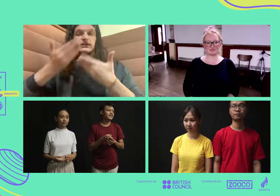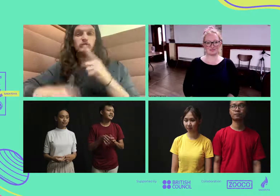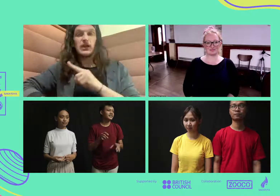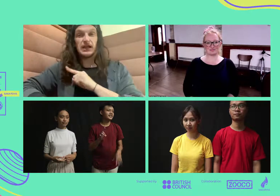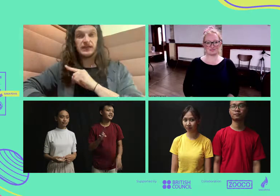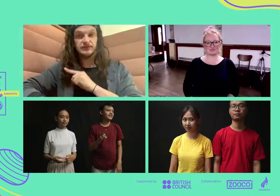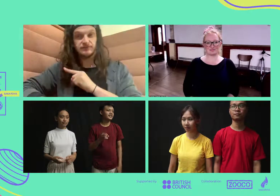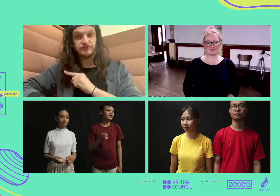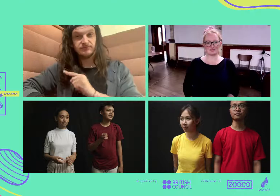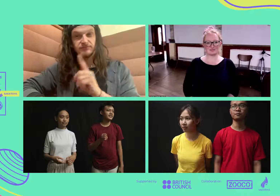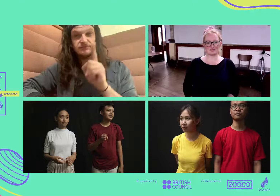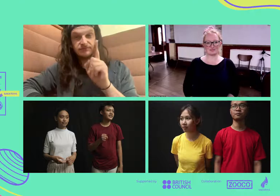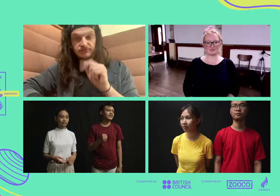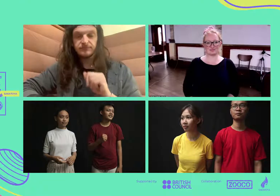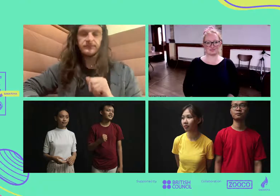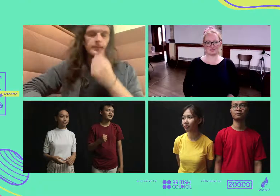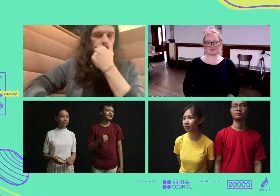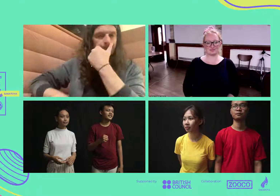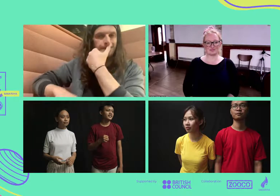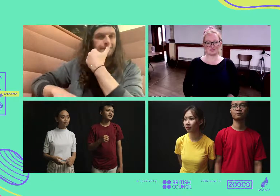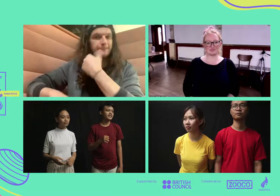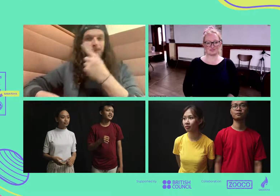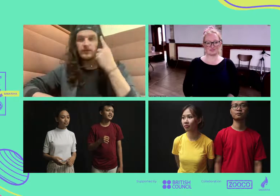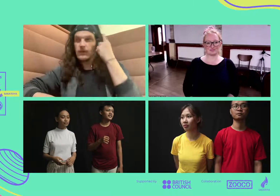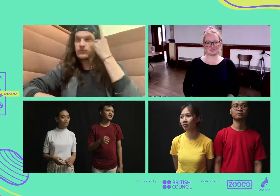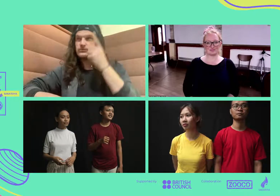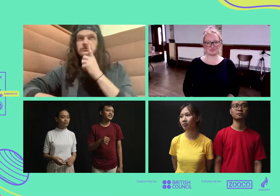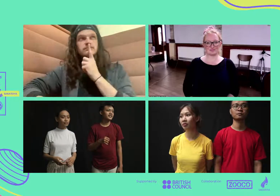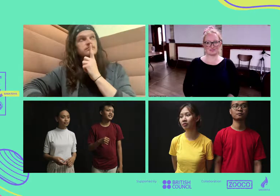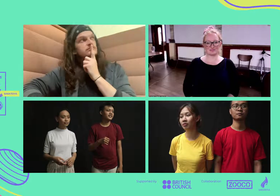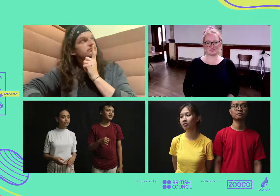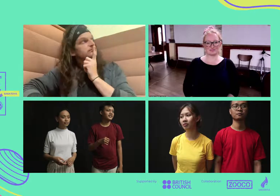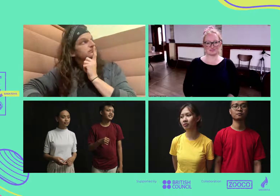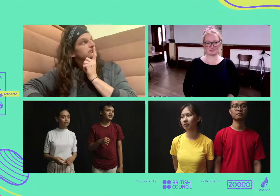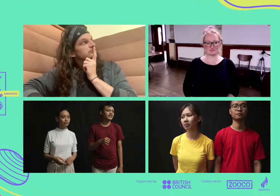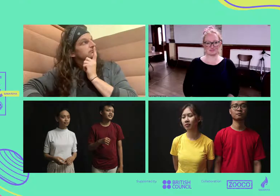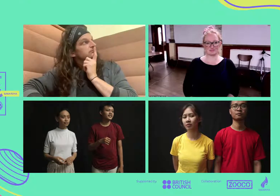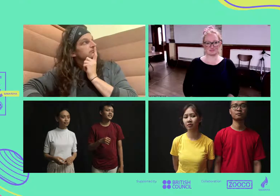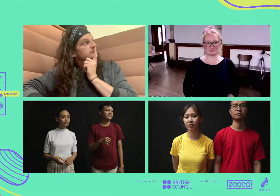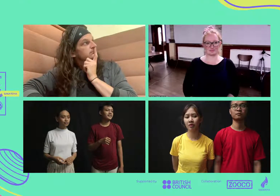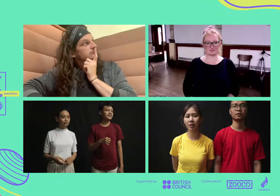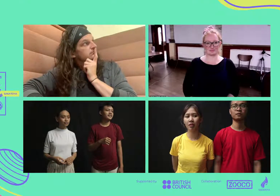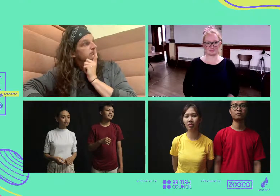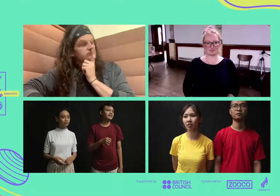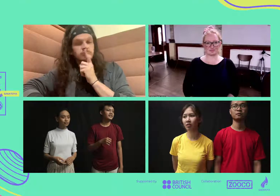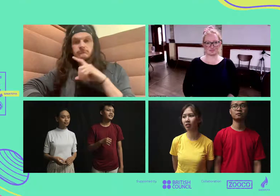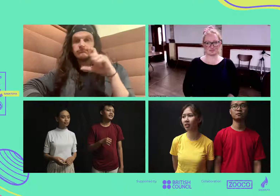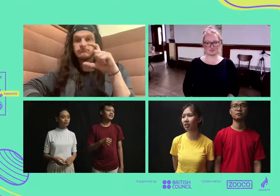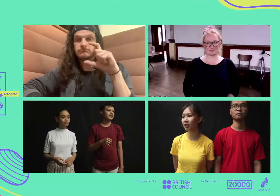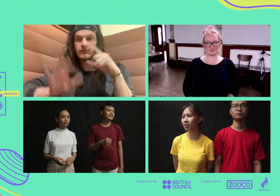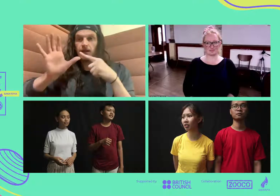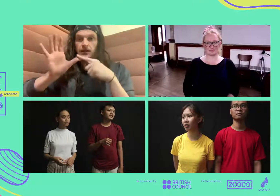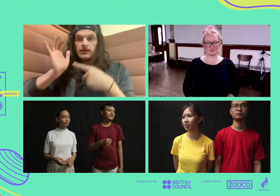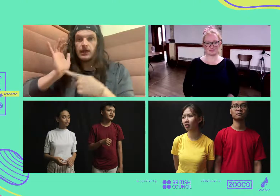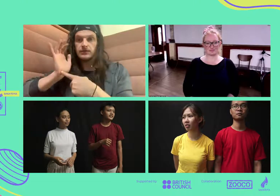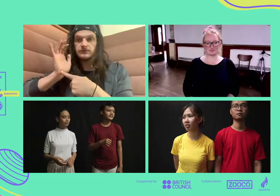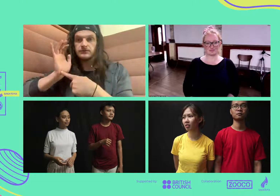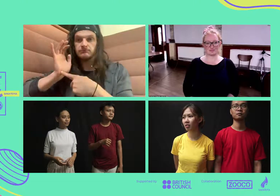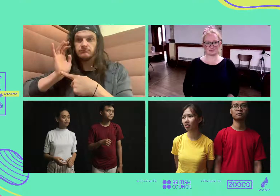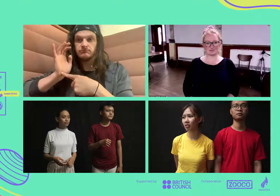variety of hand shapes like I'm showing you now, and I'll explain why that's so important to be comfortable and relaxed.